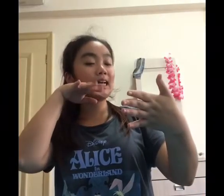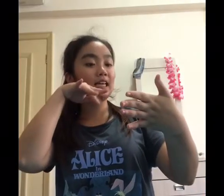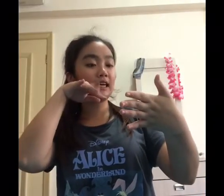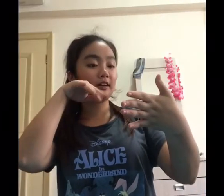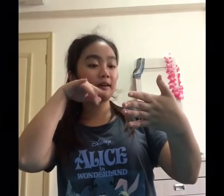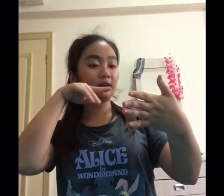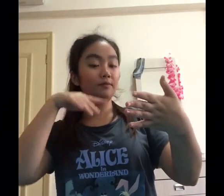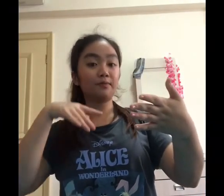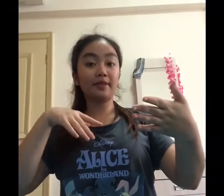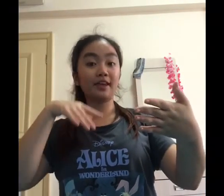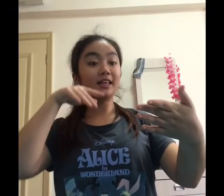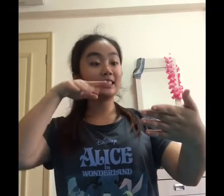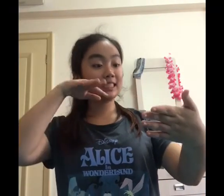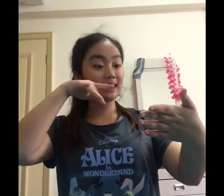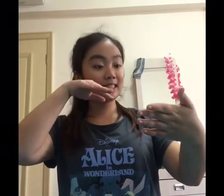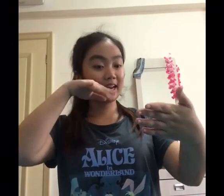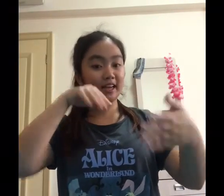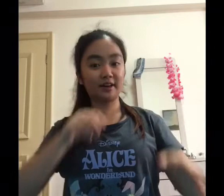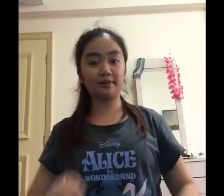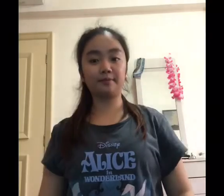Studying, studying.